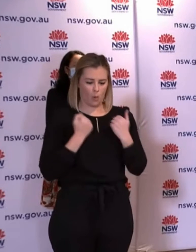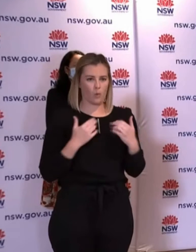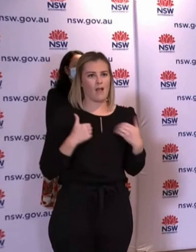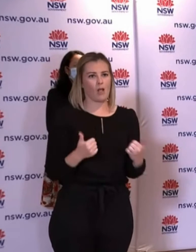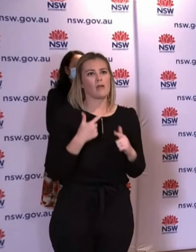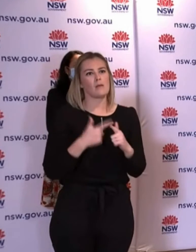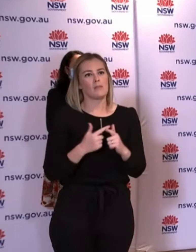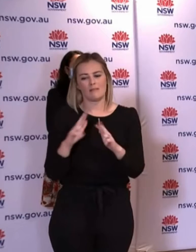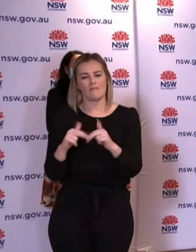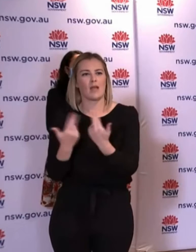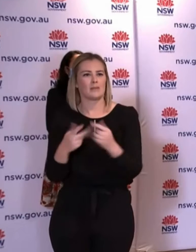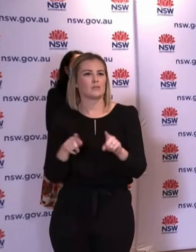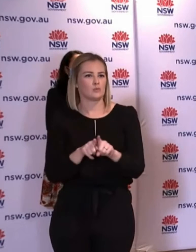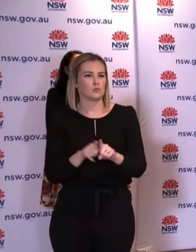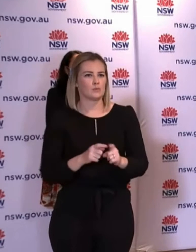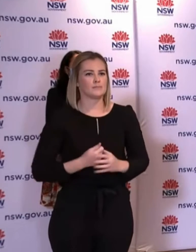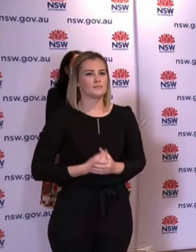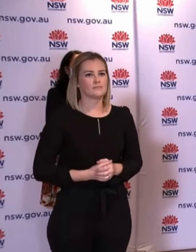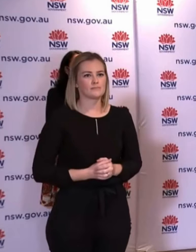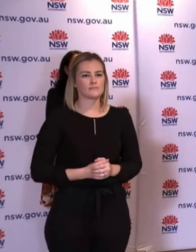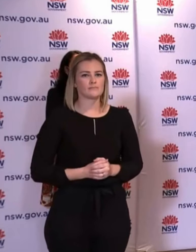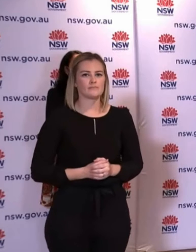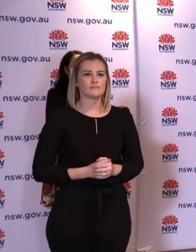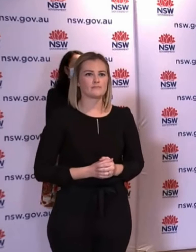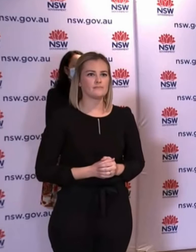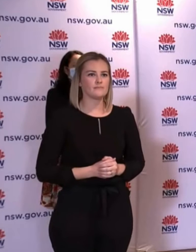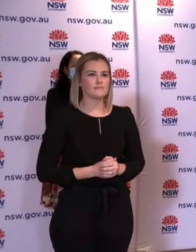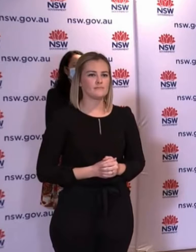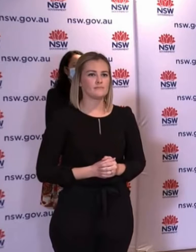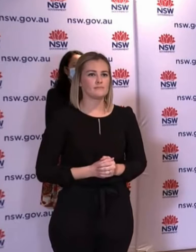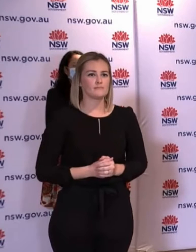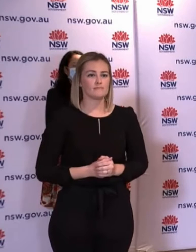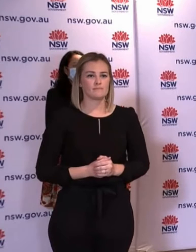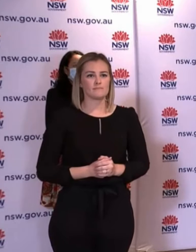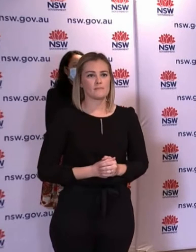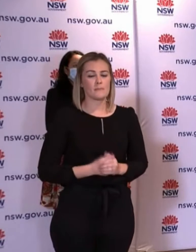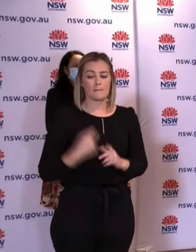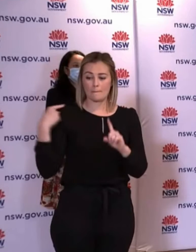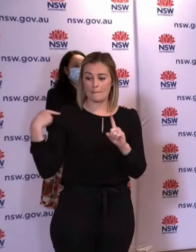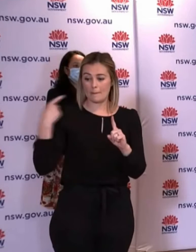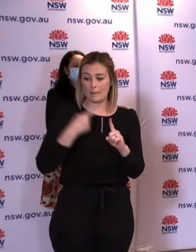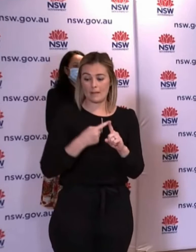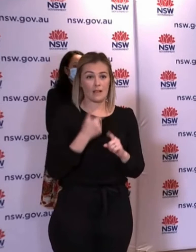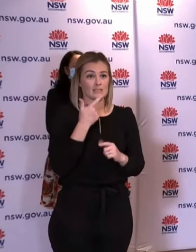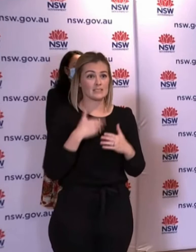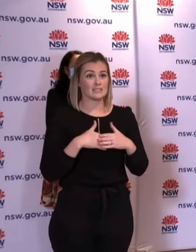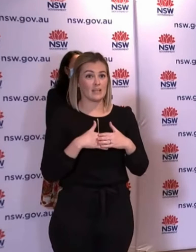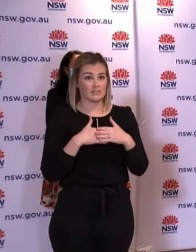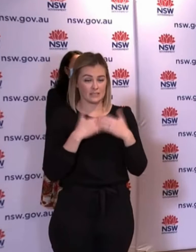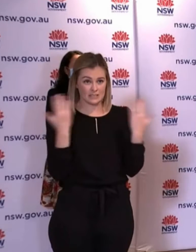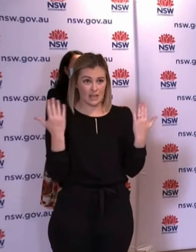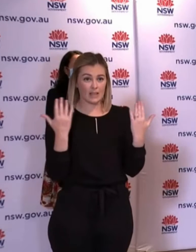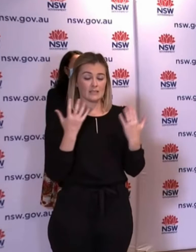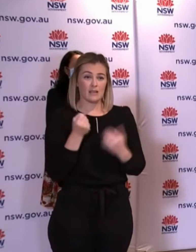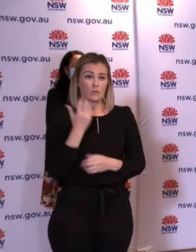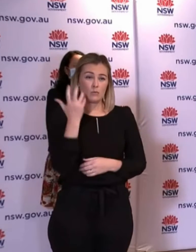communities. In the last 7 days, it's quite incredible, but 750,000